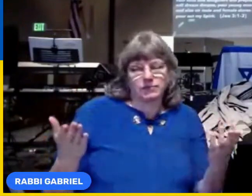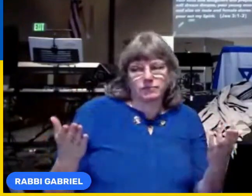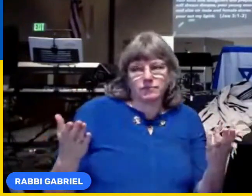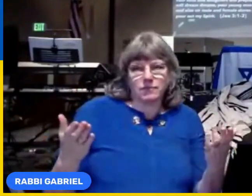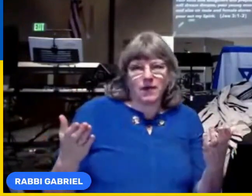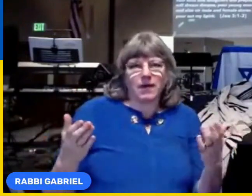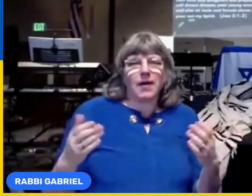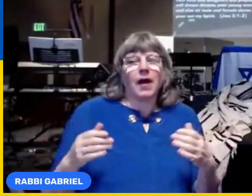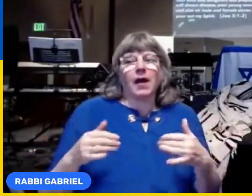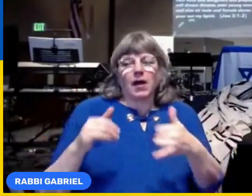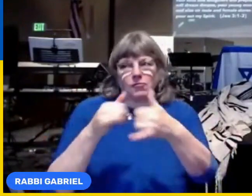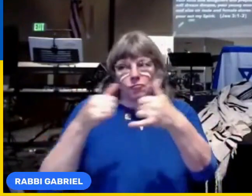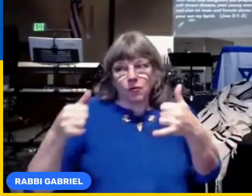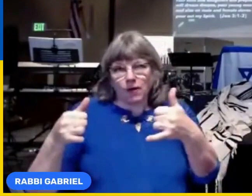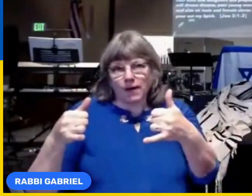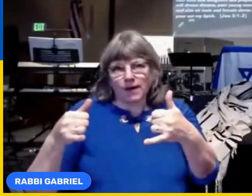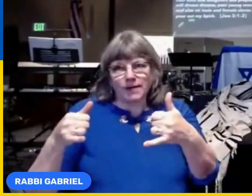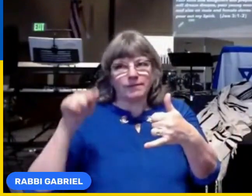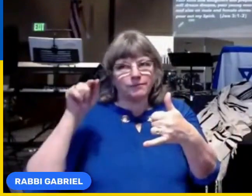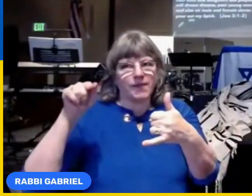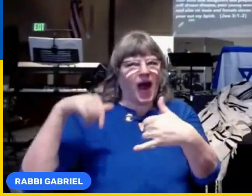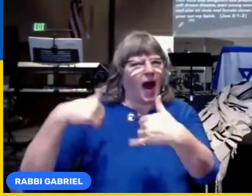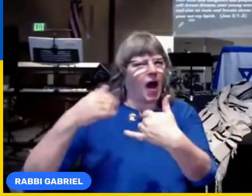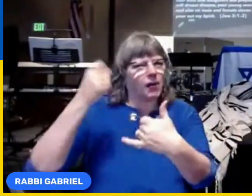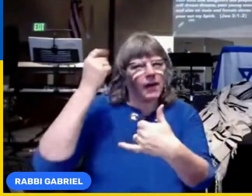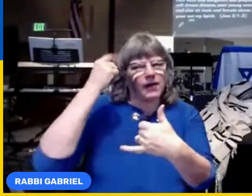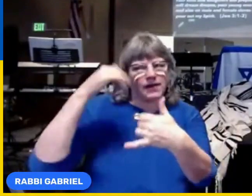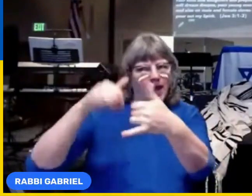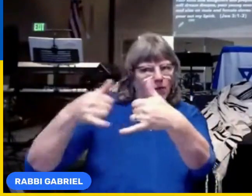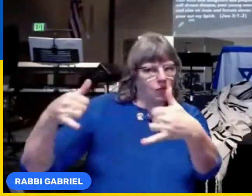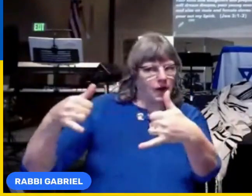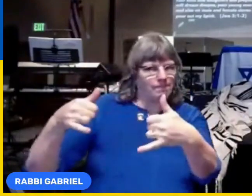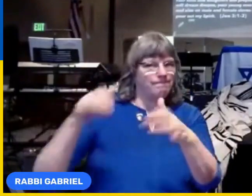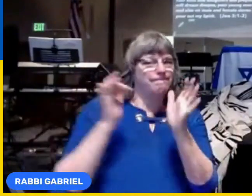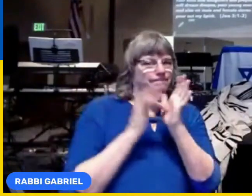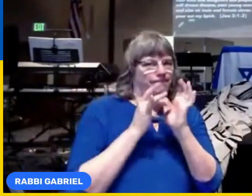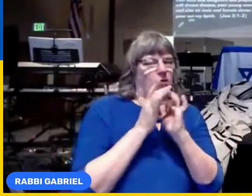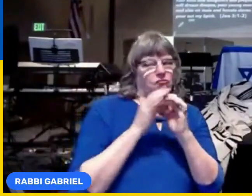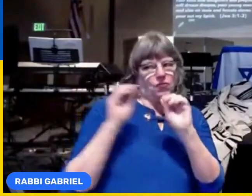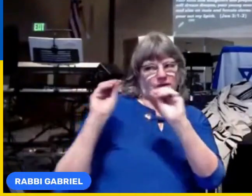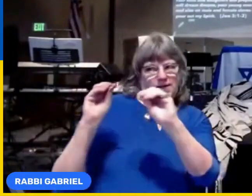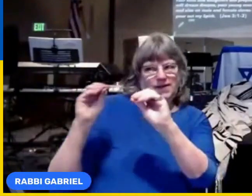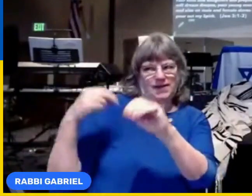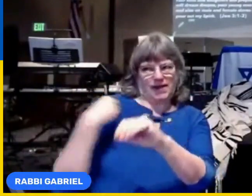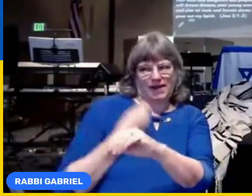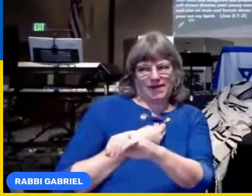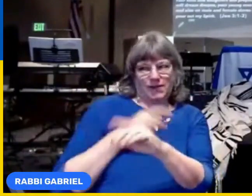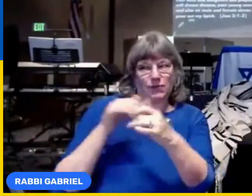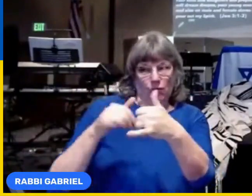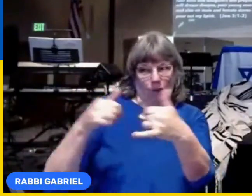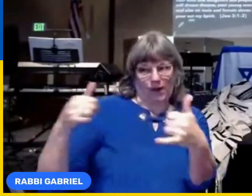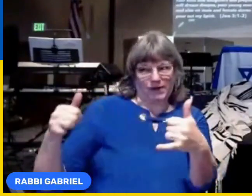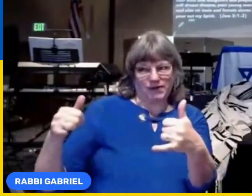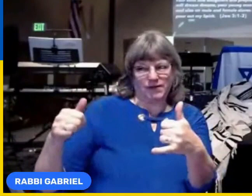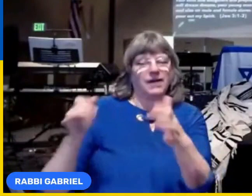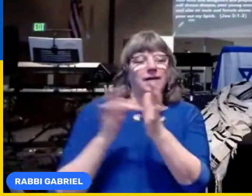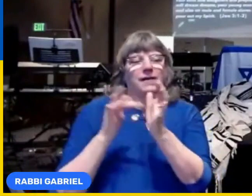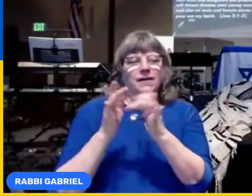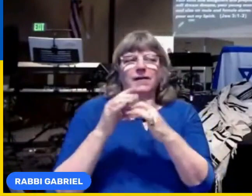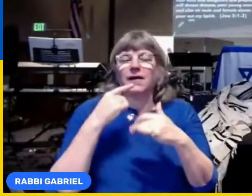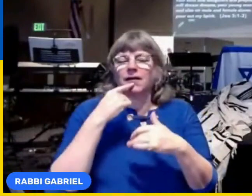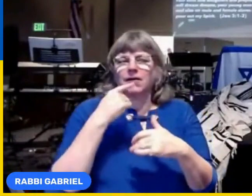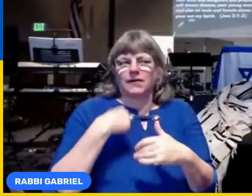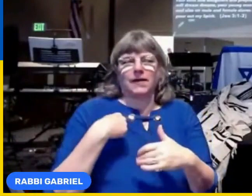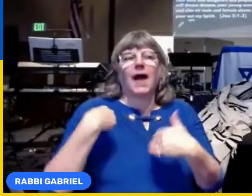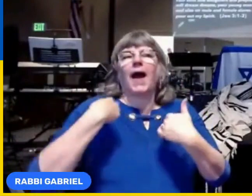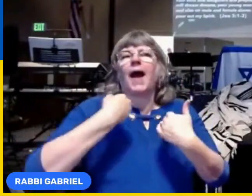Yeshua teaches it to us. You know, Yeshua teaches us how to apply the Torah, how to apply it to everyday life. You